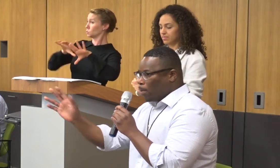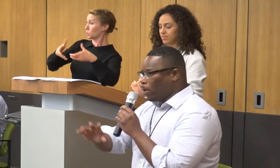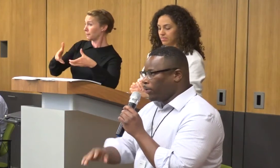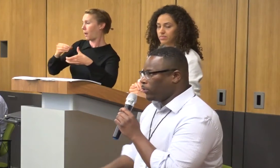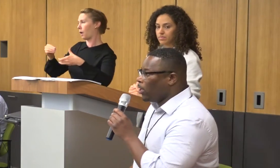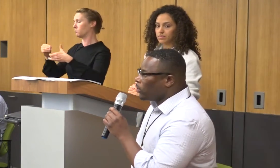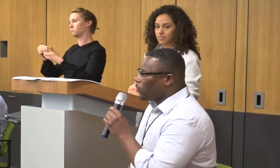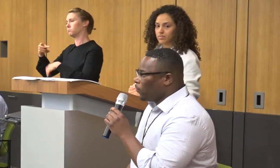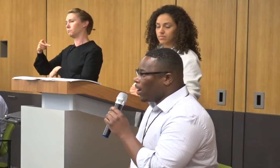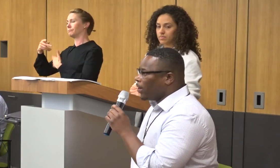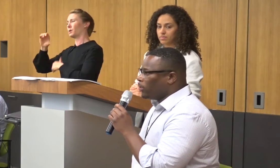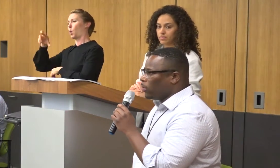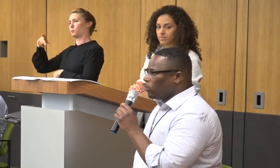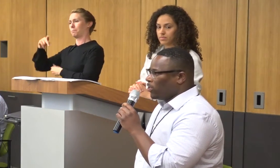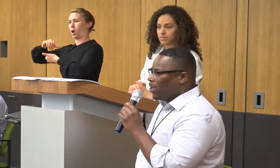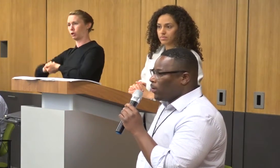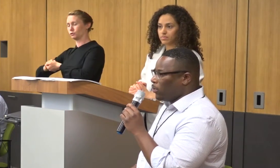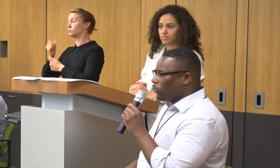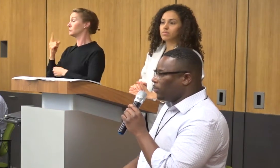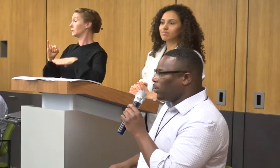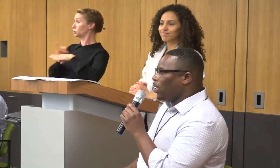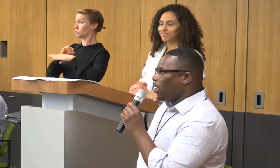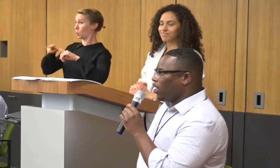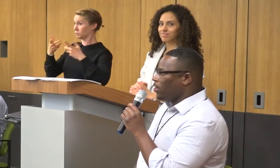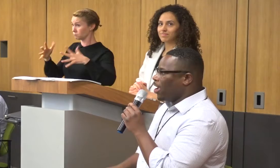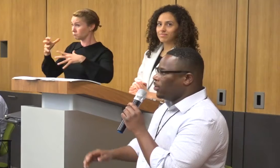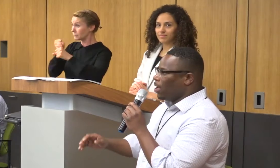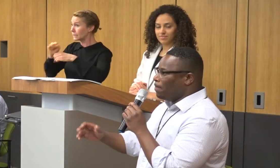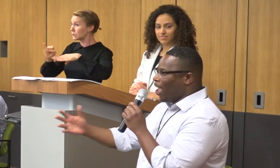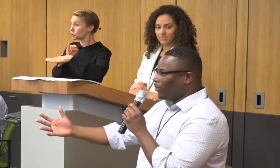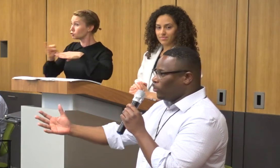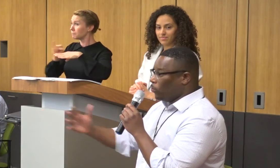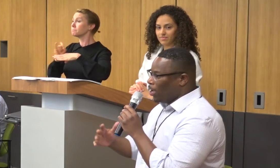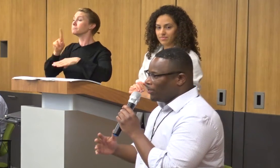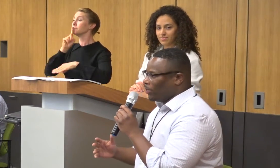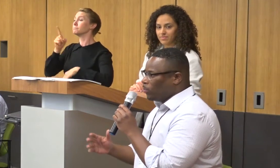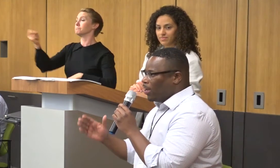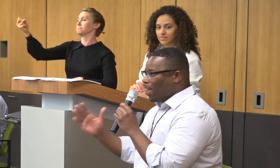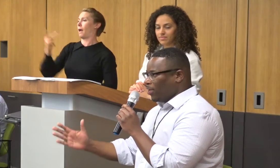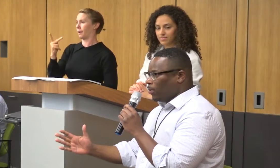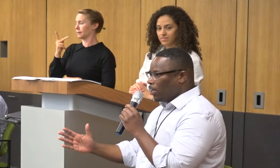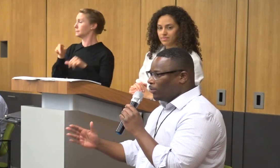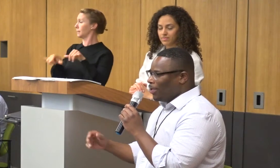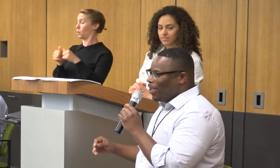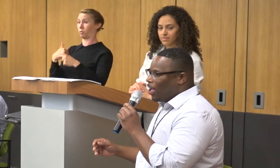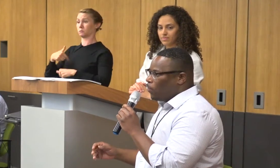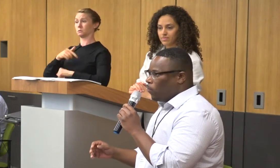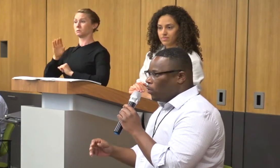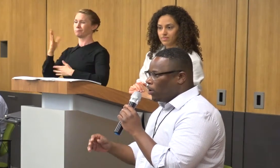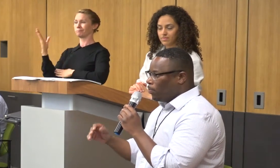our corporate partners. So for our interns, once they begin their internships, they actually come back to us and spend half a day with